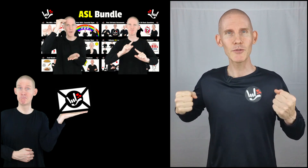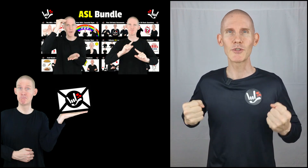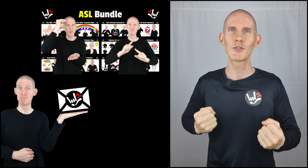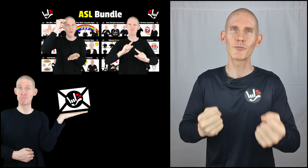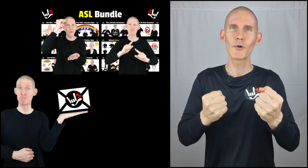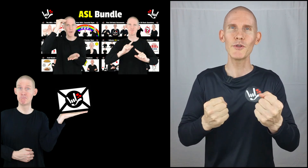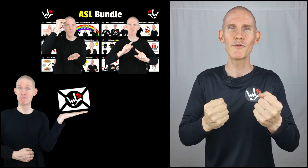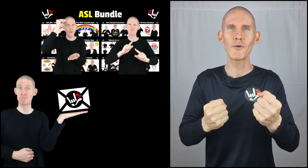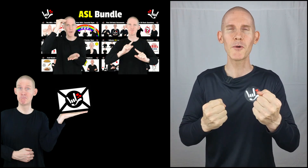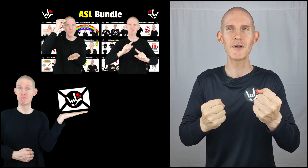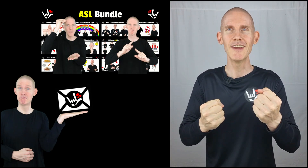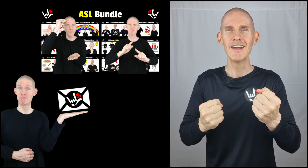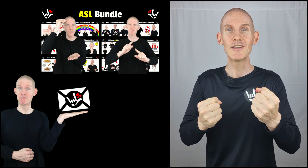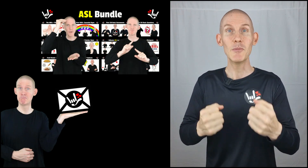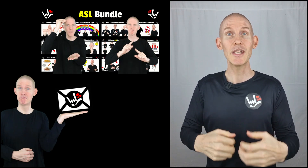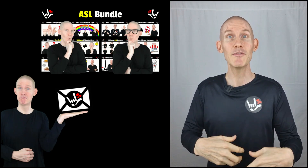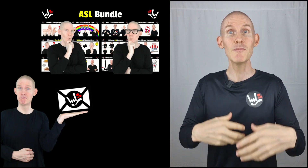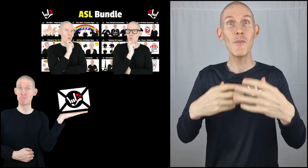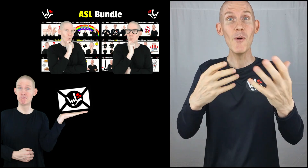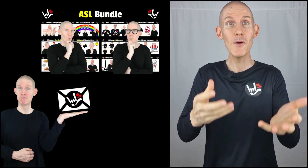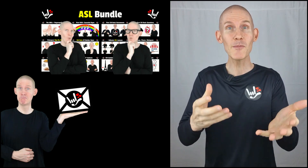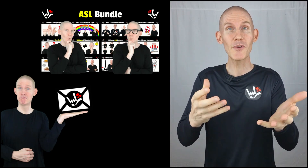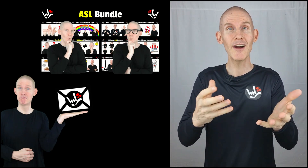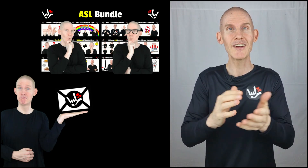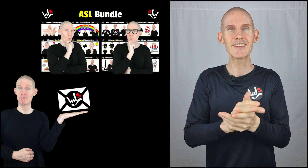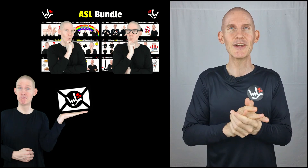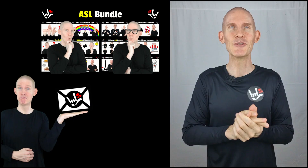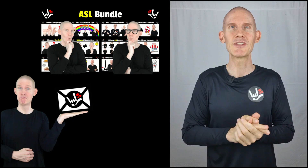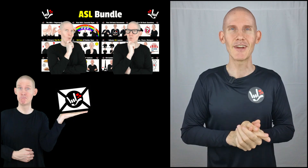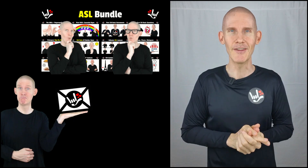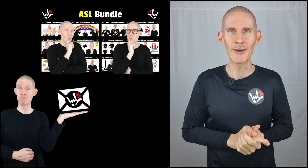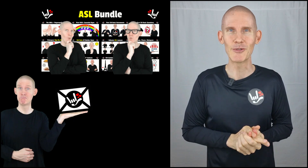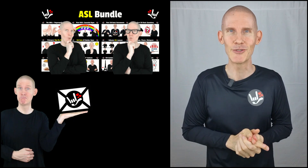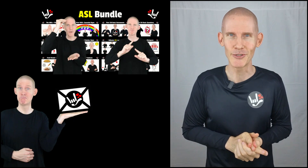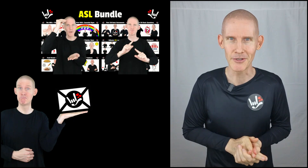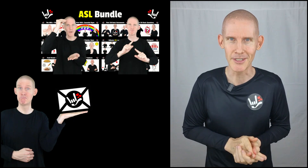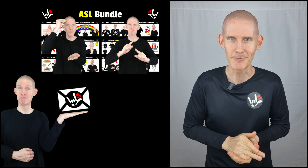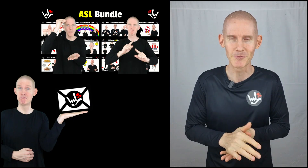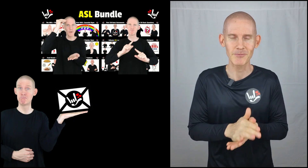just spur you forward to make even more progress in your sign language journey.